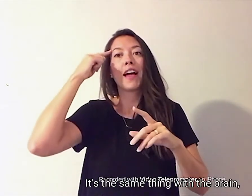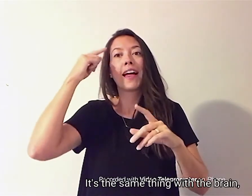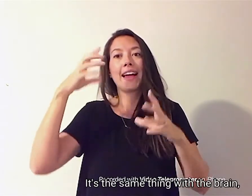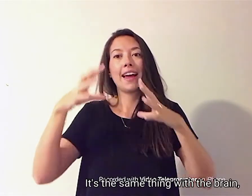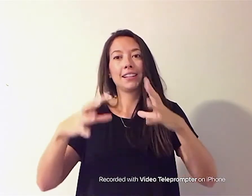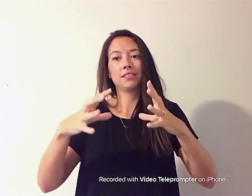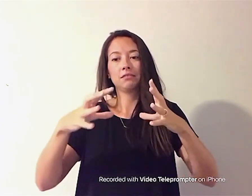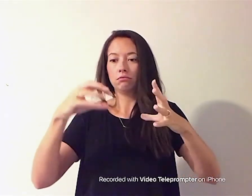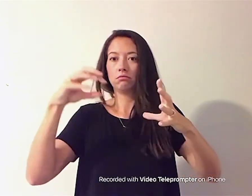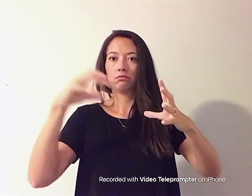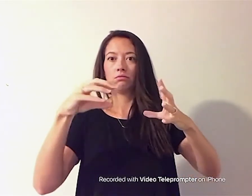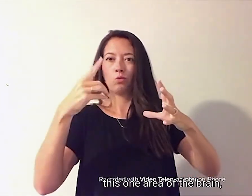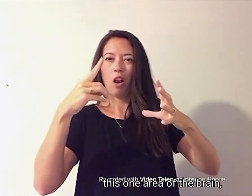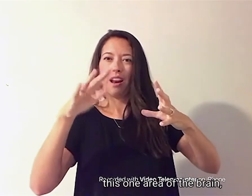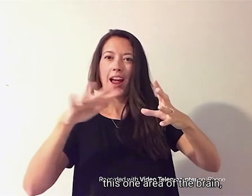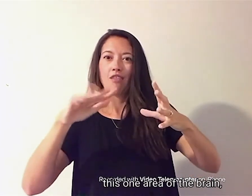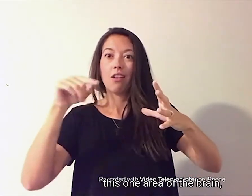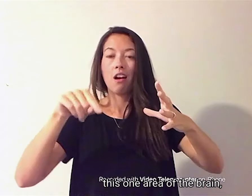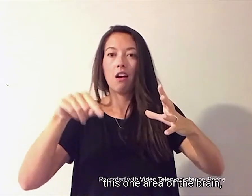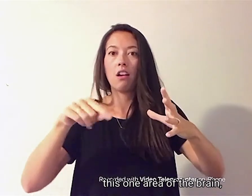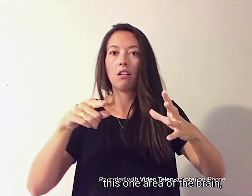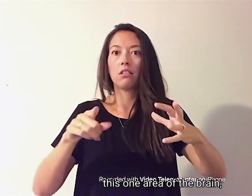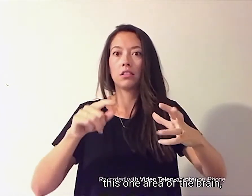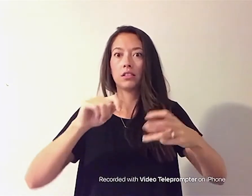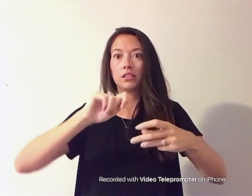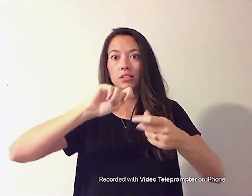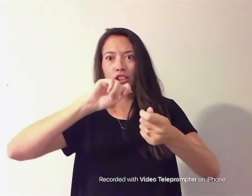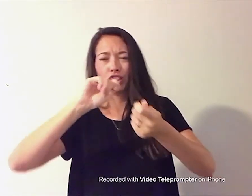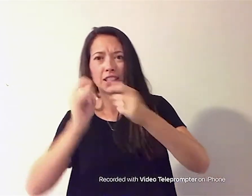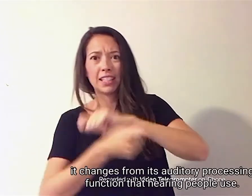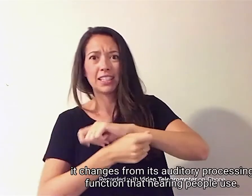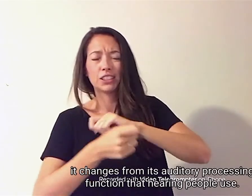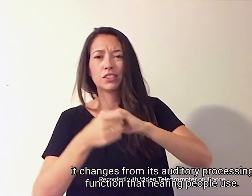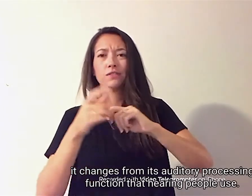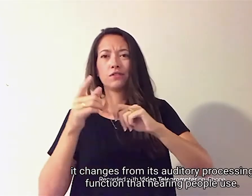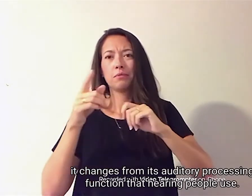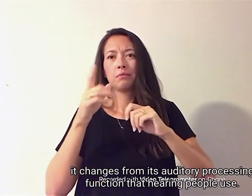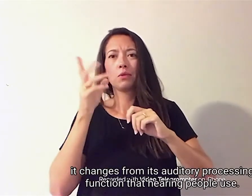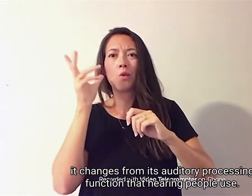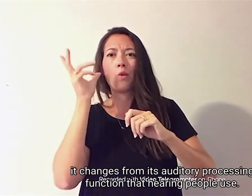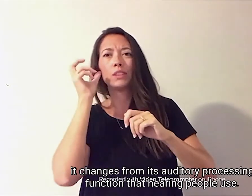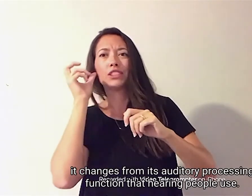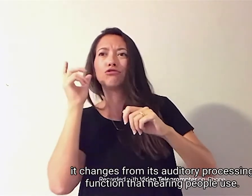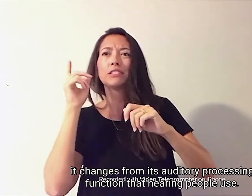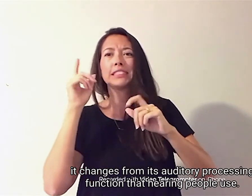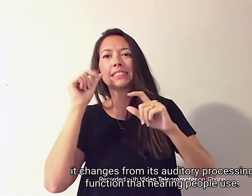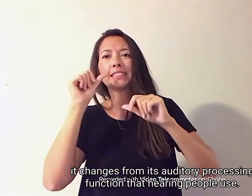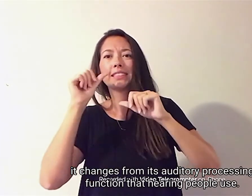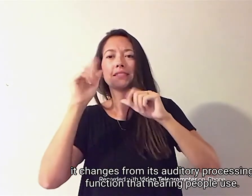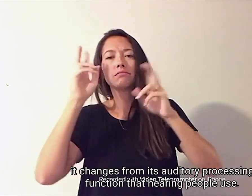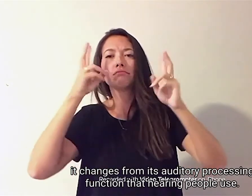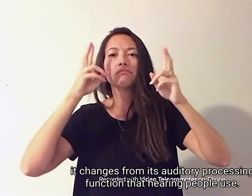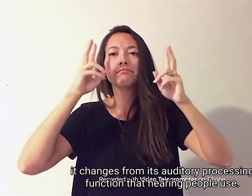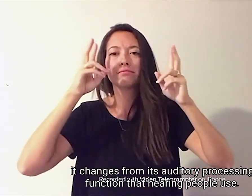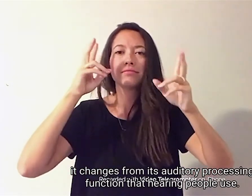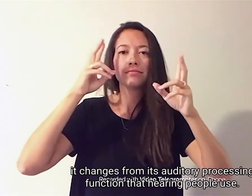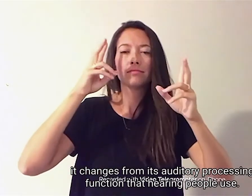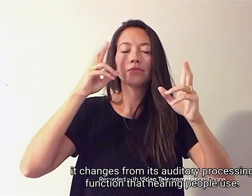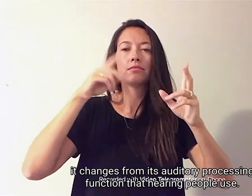brain. This one area of the brain, it changes from its auditory processing function that hearing